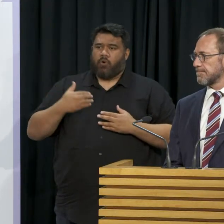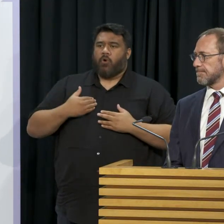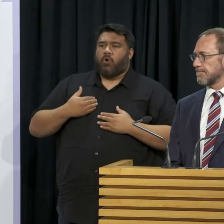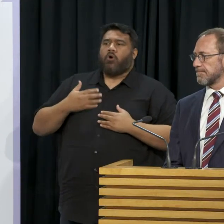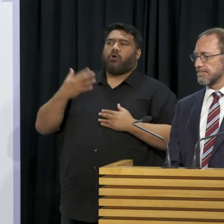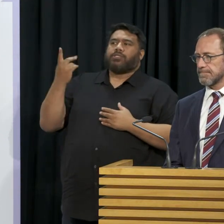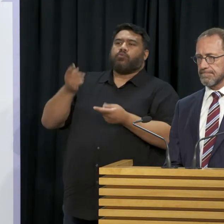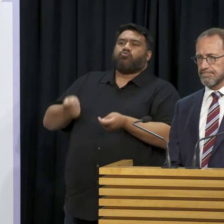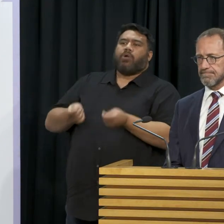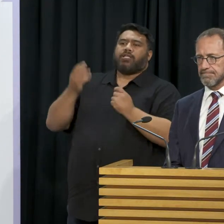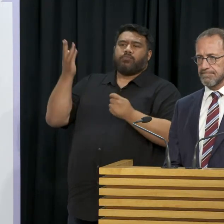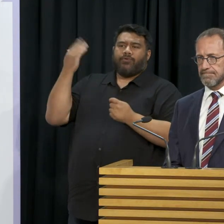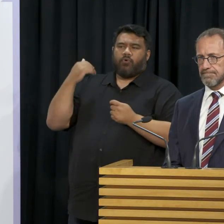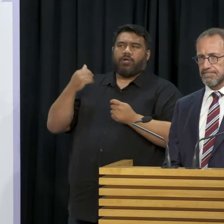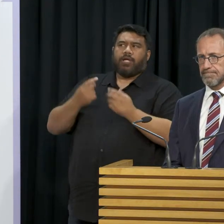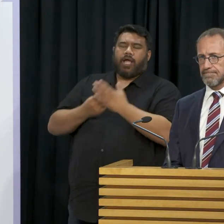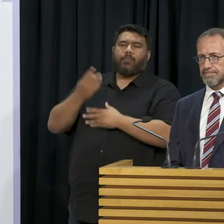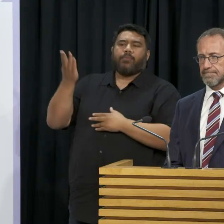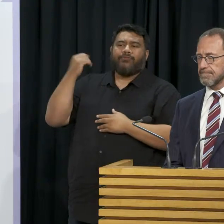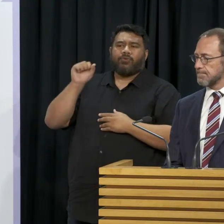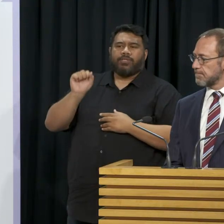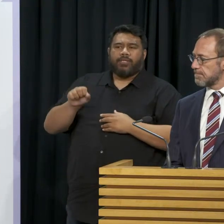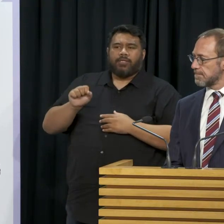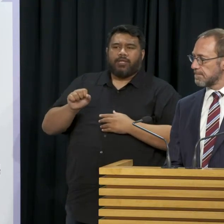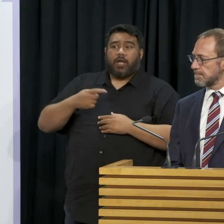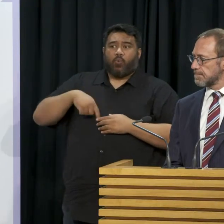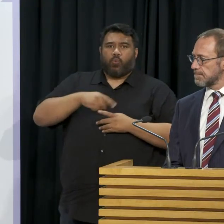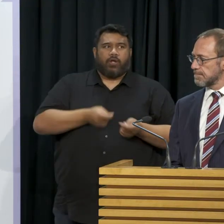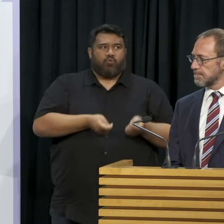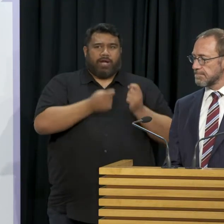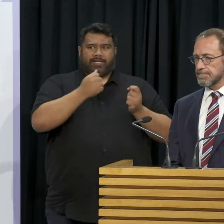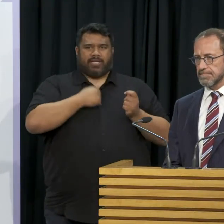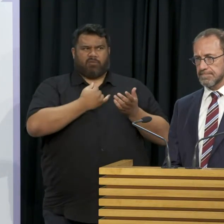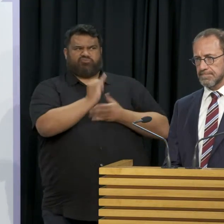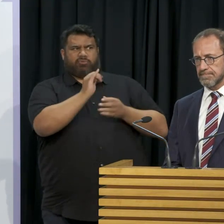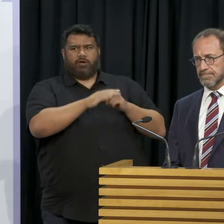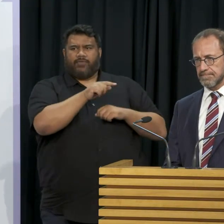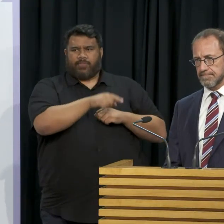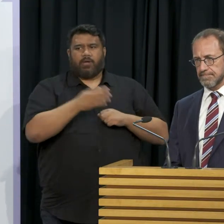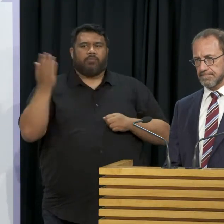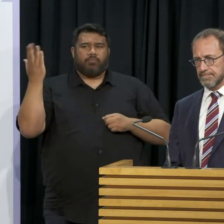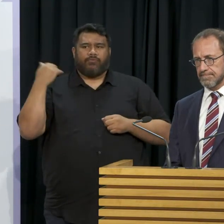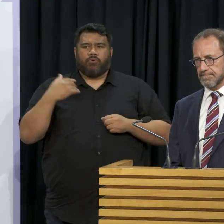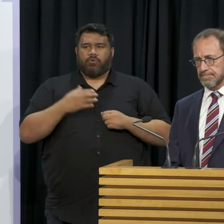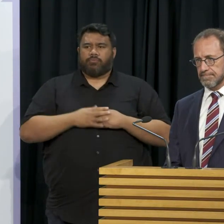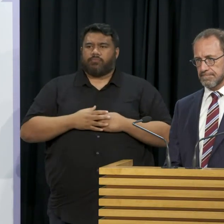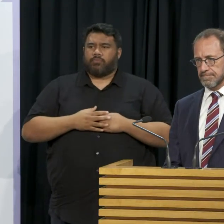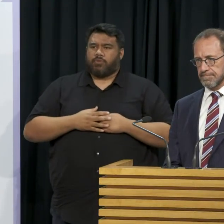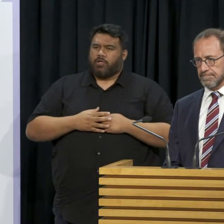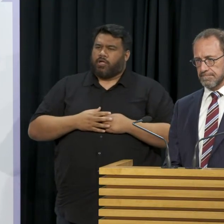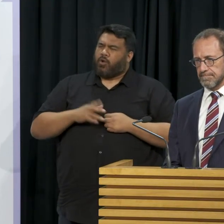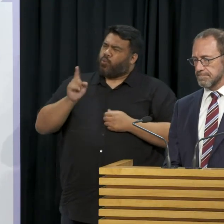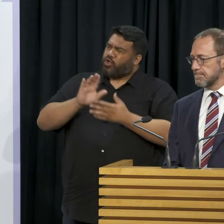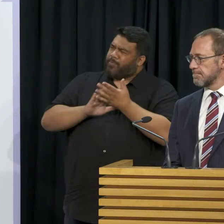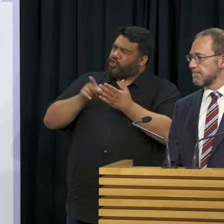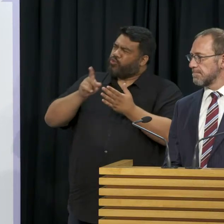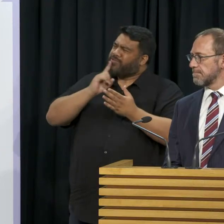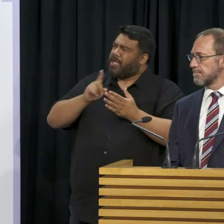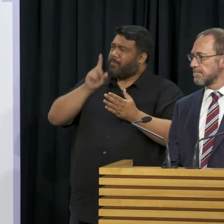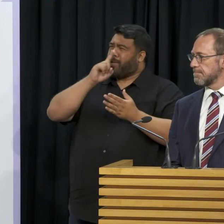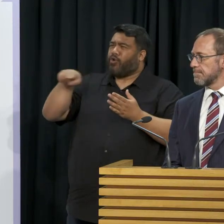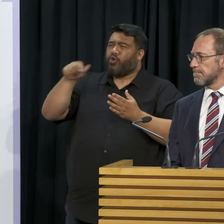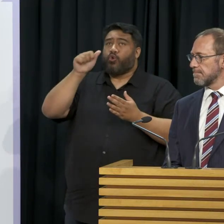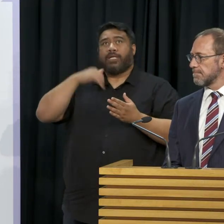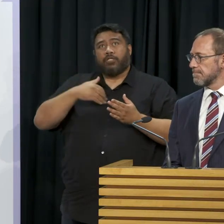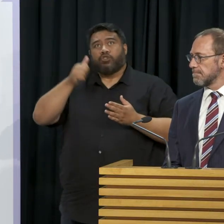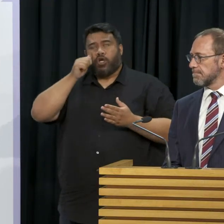but this has been an issue raised before, and we've also raised our objections before as well. And those who need to know knew about it. As in the specific agencies that would be